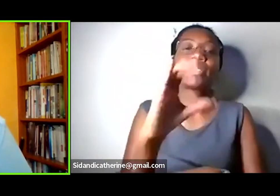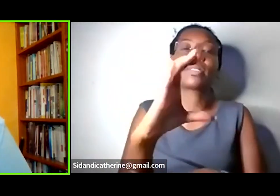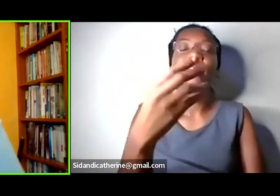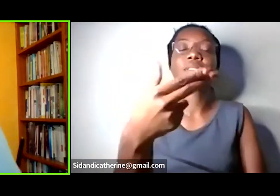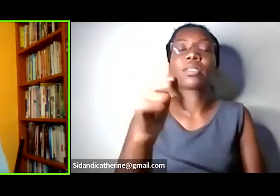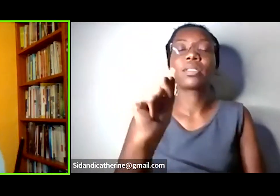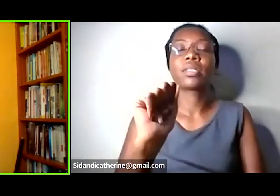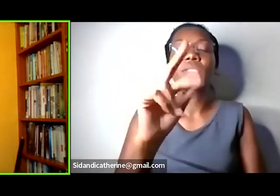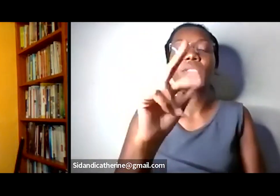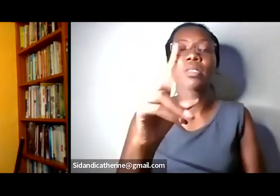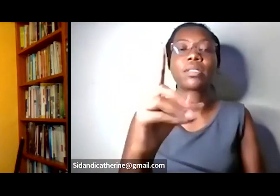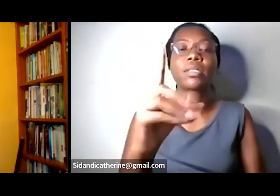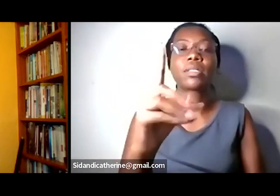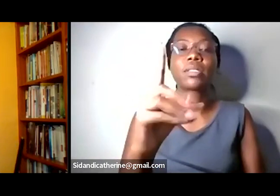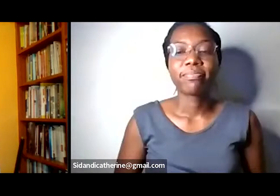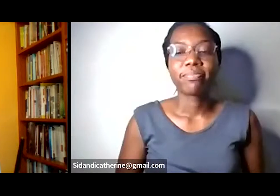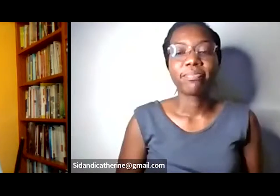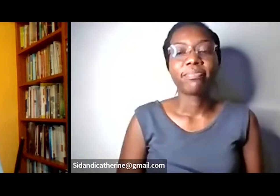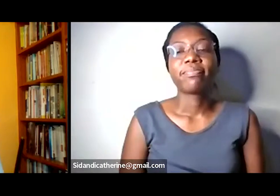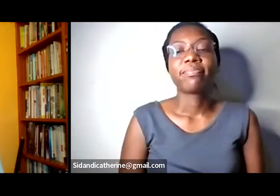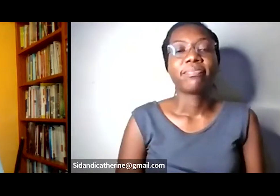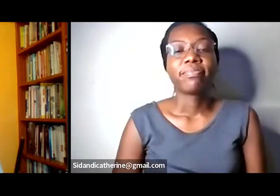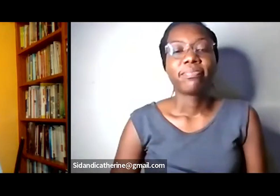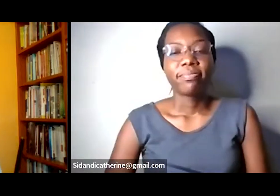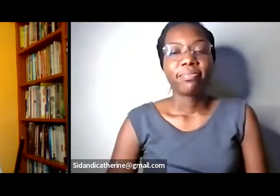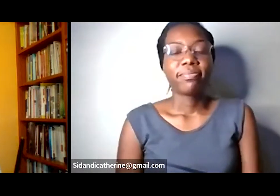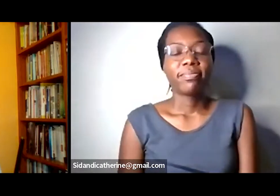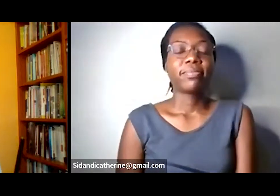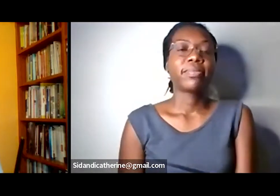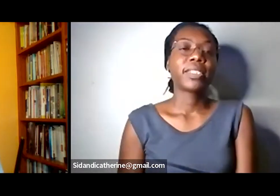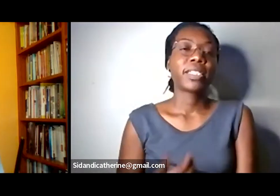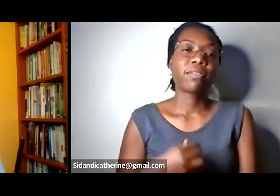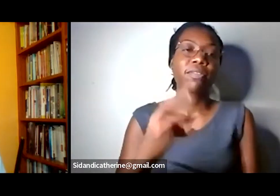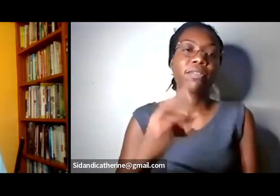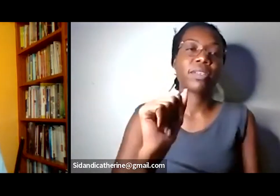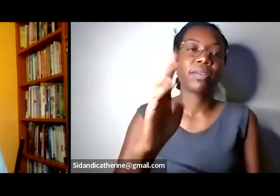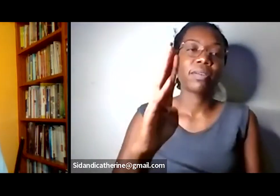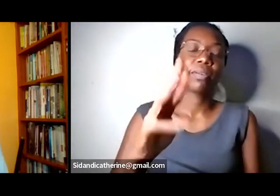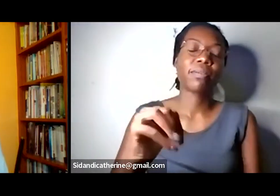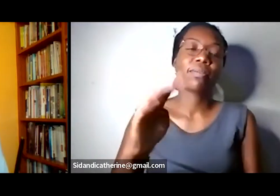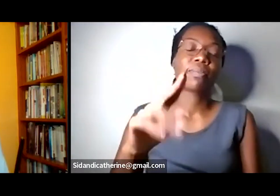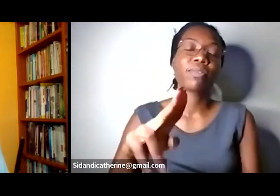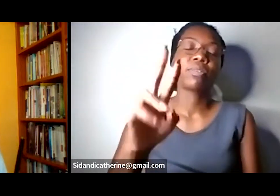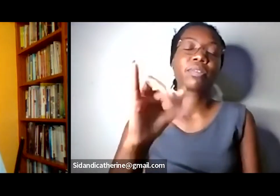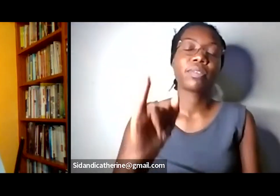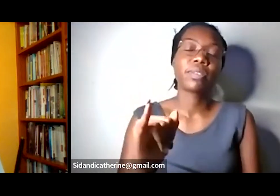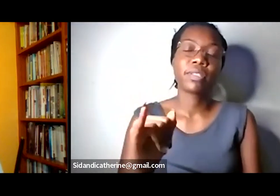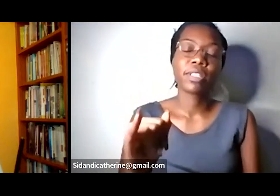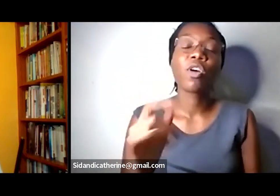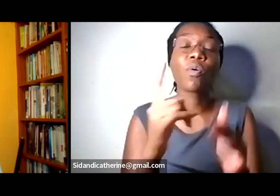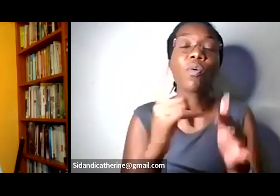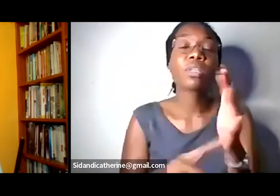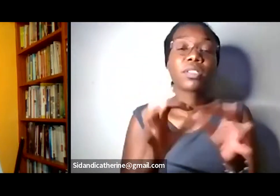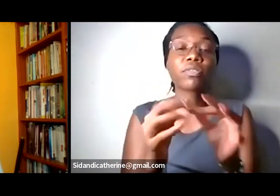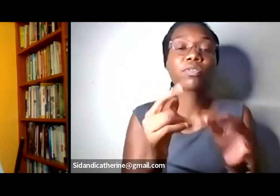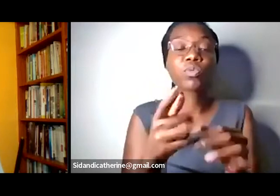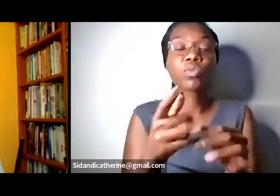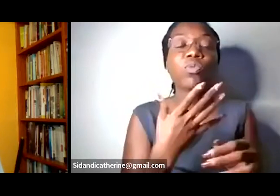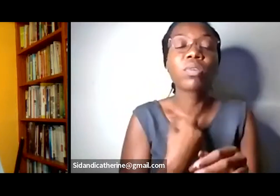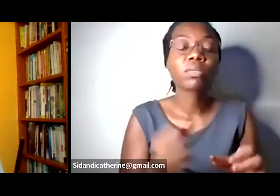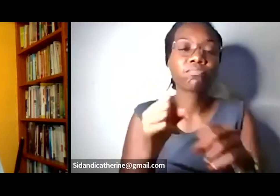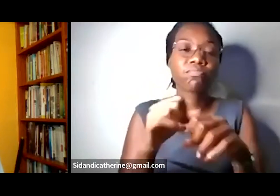So can I do that? Yes, please. Excellent. Now, everything I've said